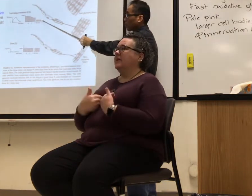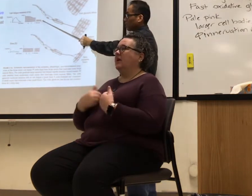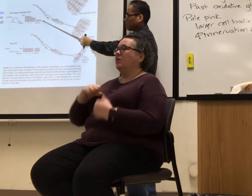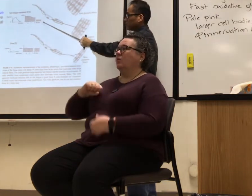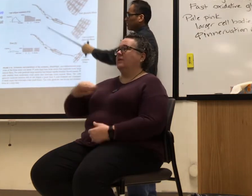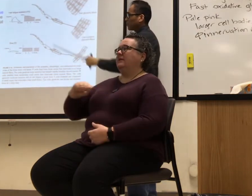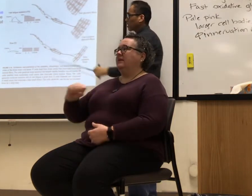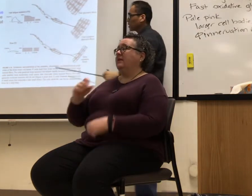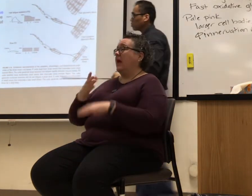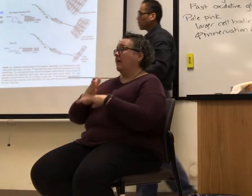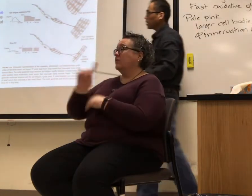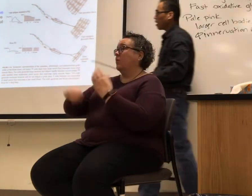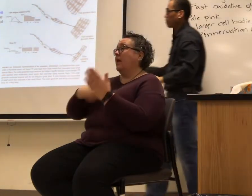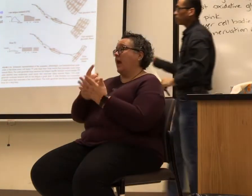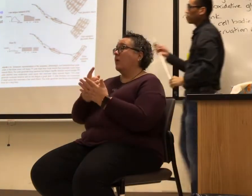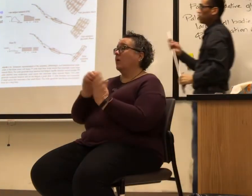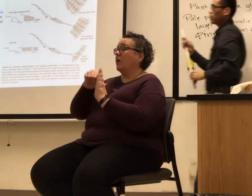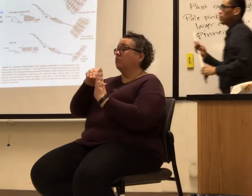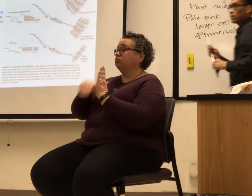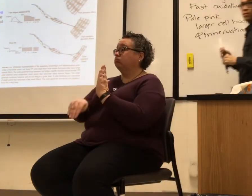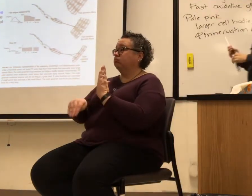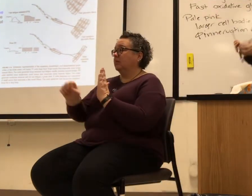hour, they've significantly dropped off,